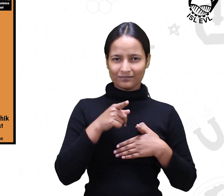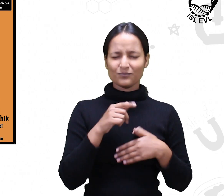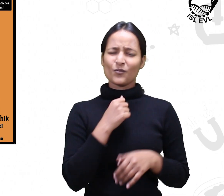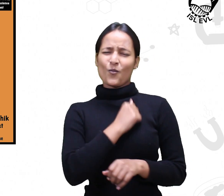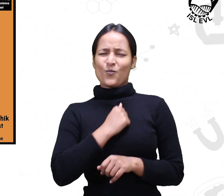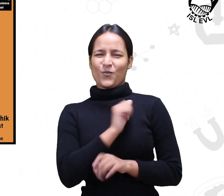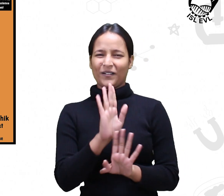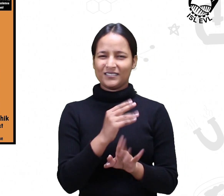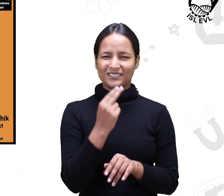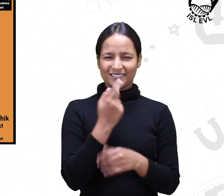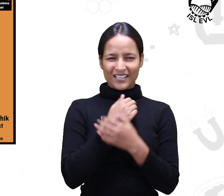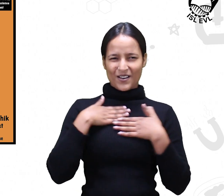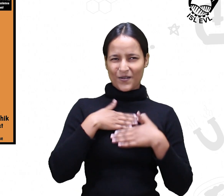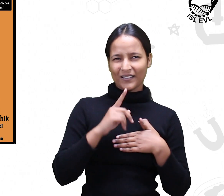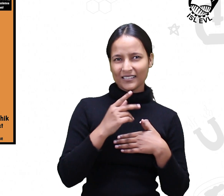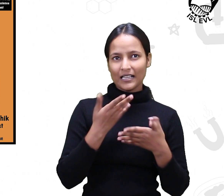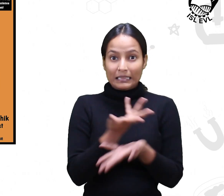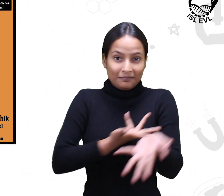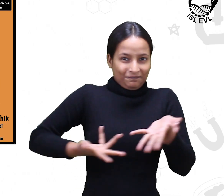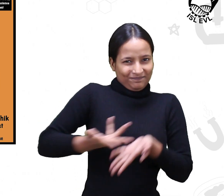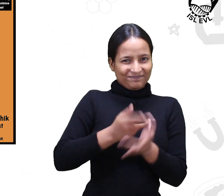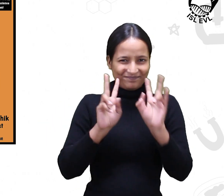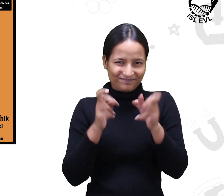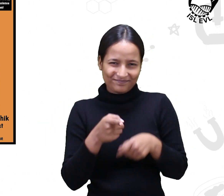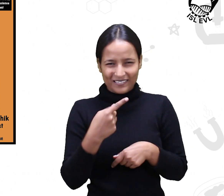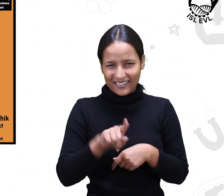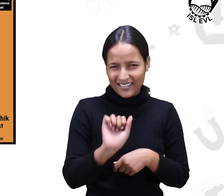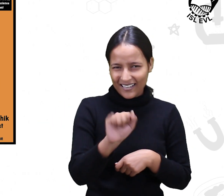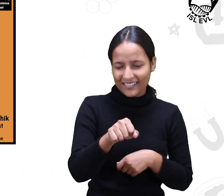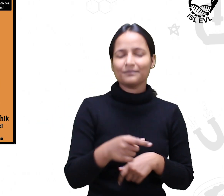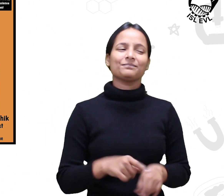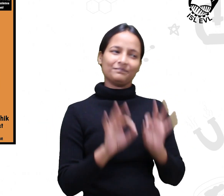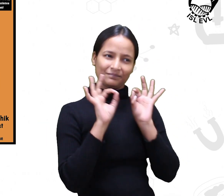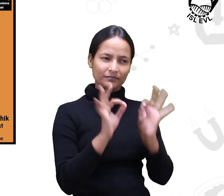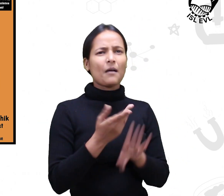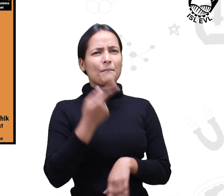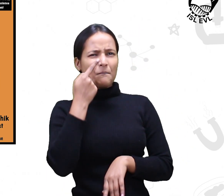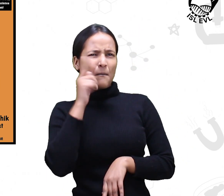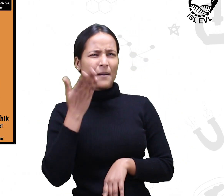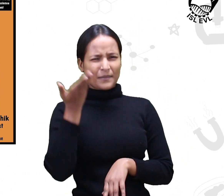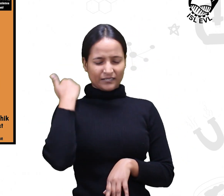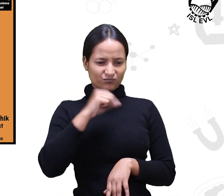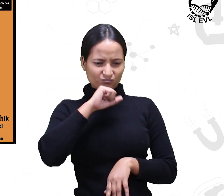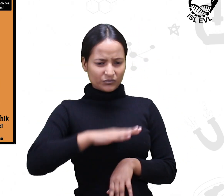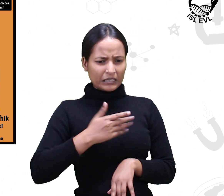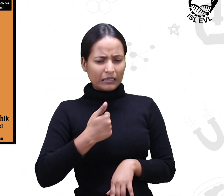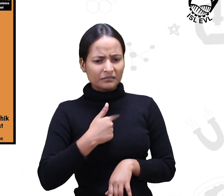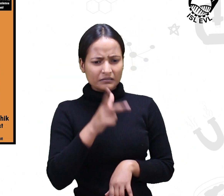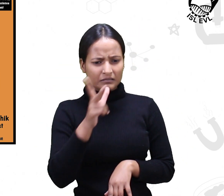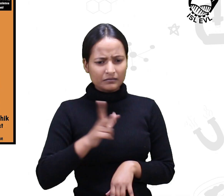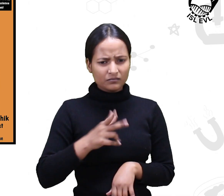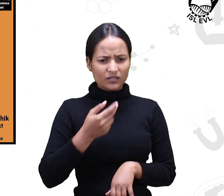why we like chocolates. When I was young, Mom used to say if I ate a lot of chocolate, I would get